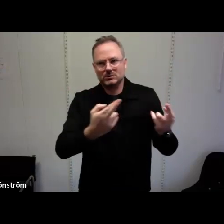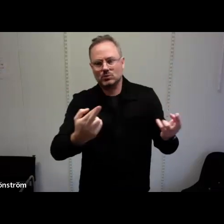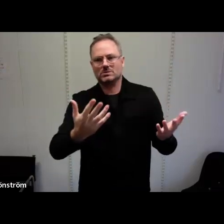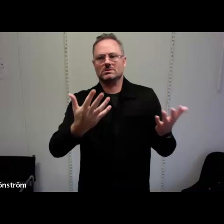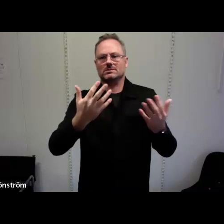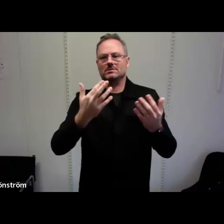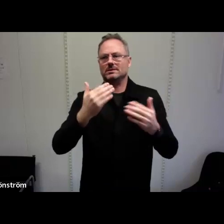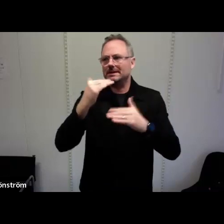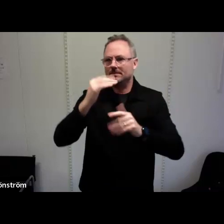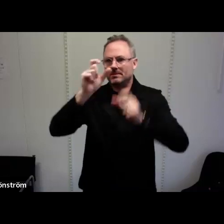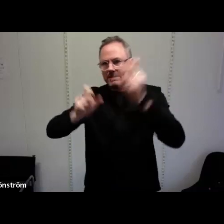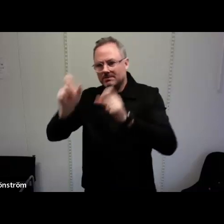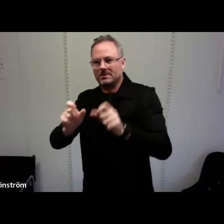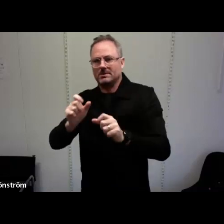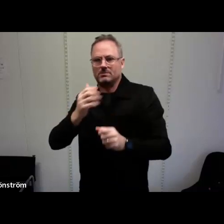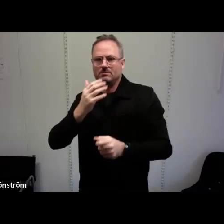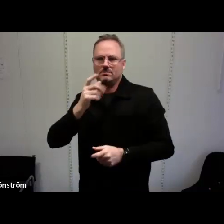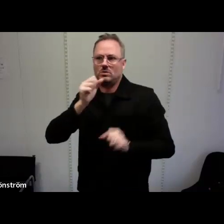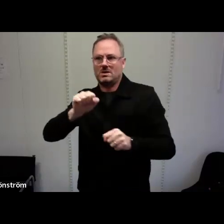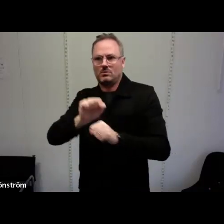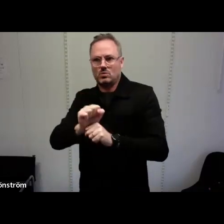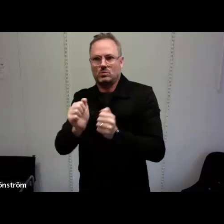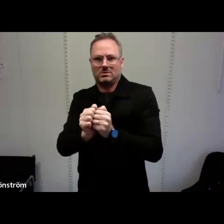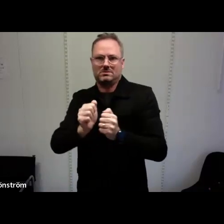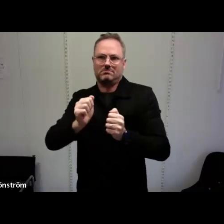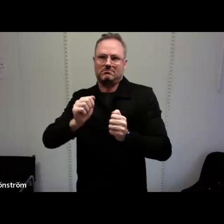spoken languages have. So we are quite limited in terms of our resources,